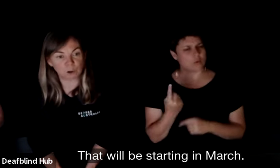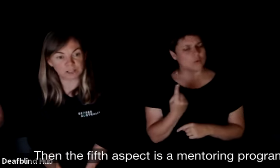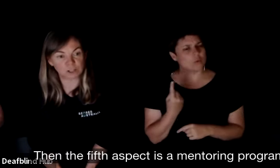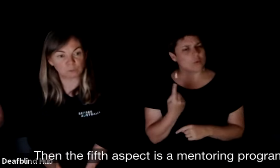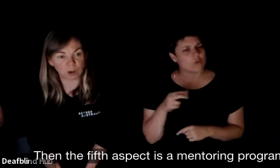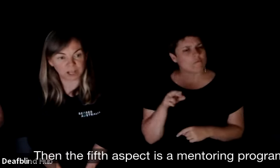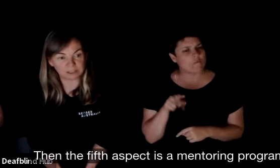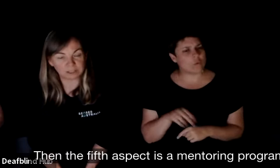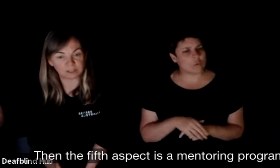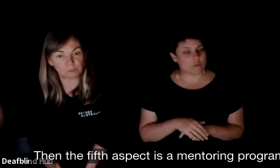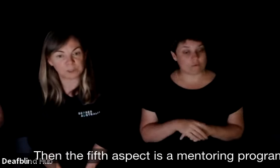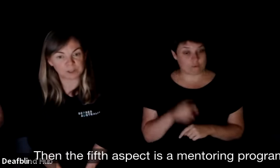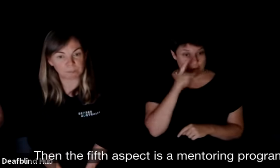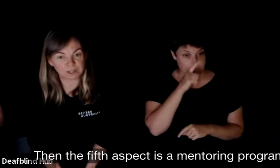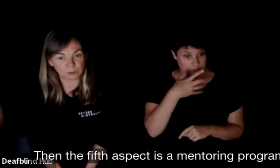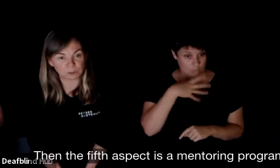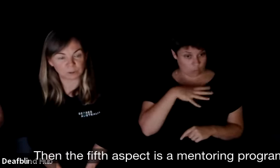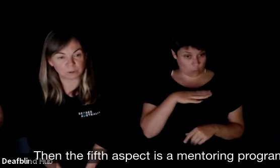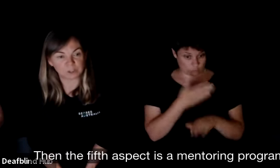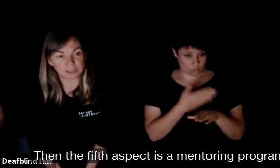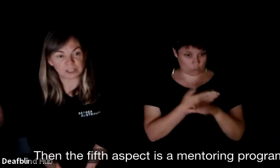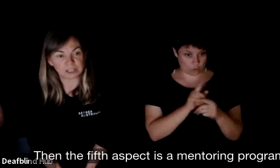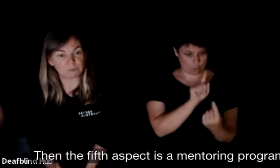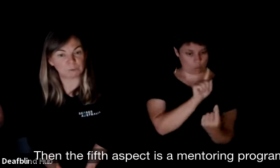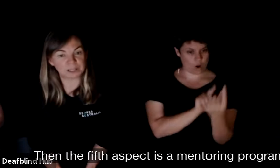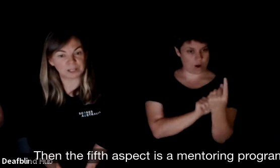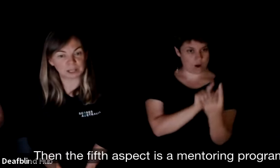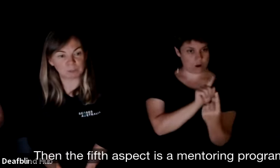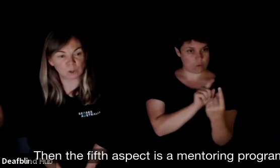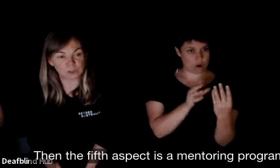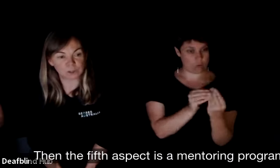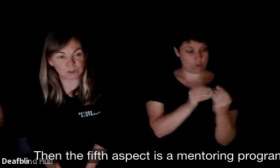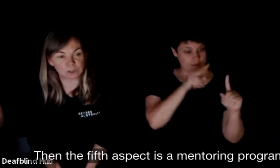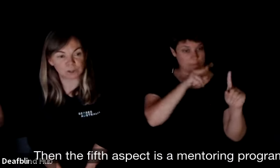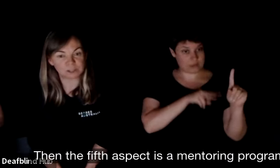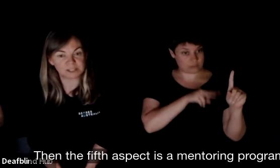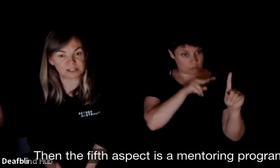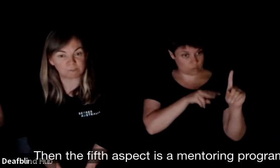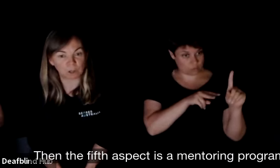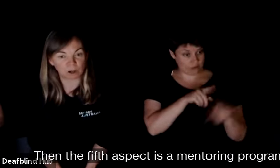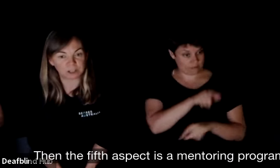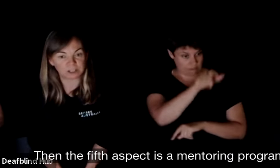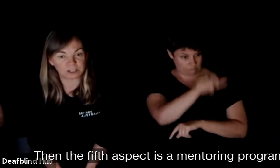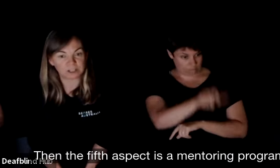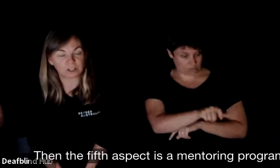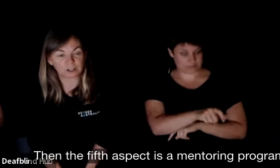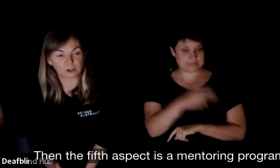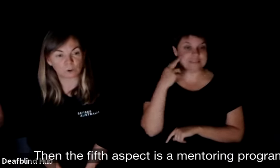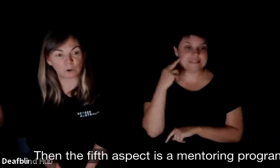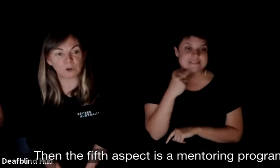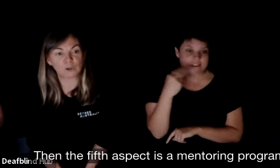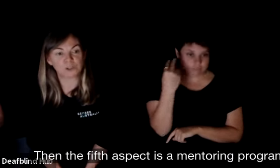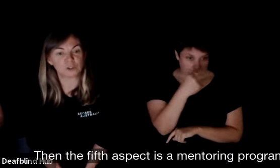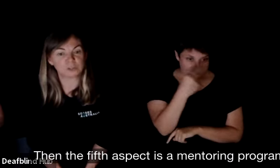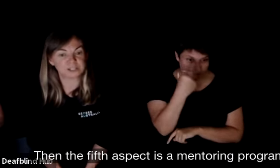work one-to-one with a mentor, it will be a person who is deafblind,